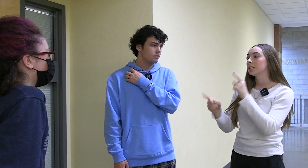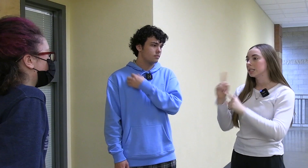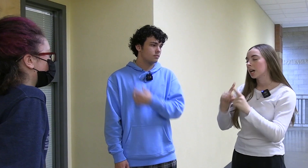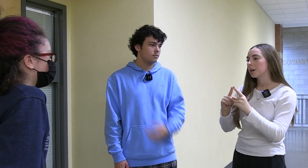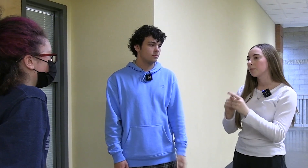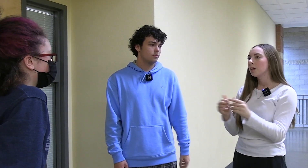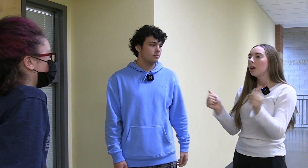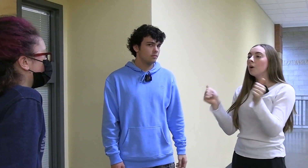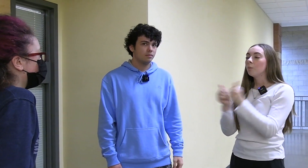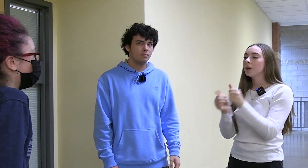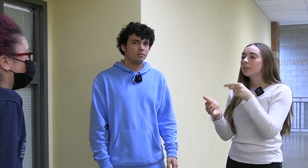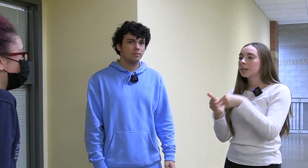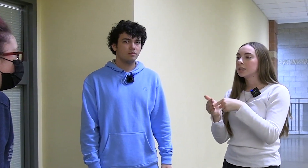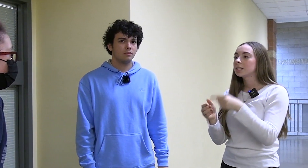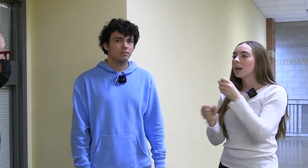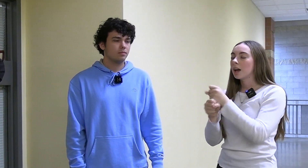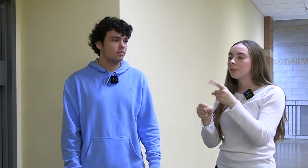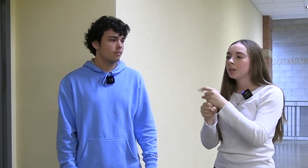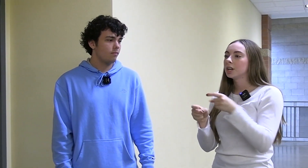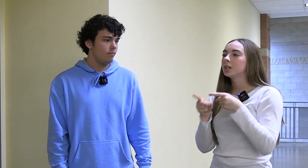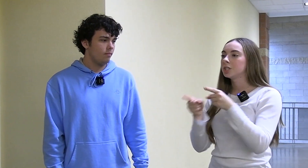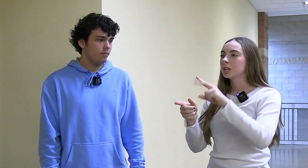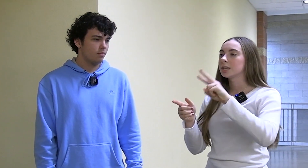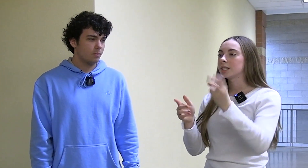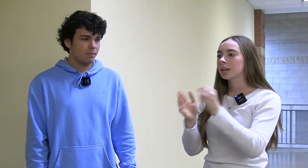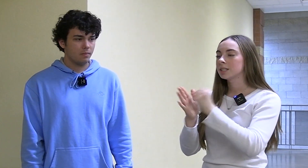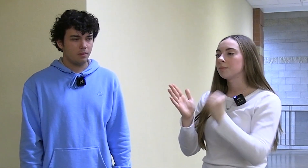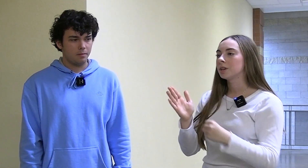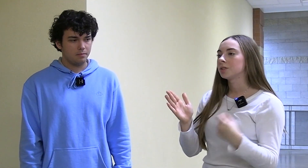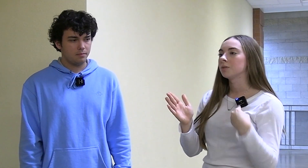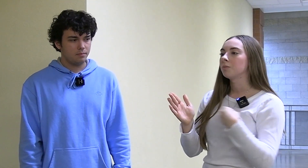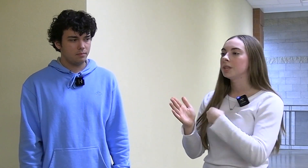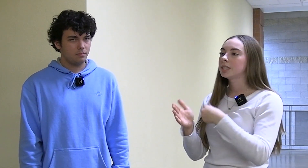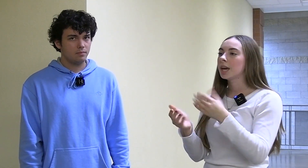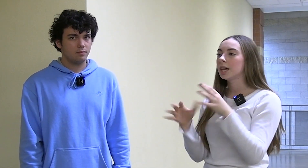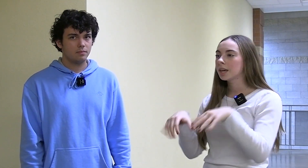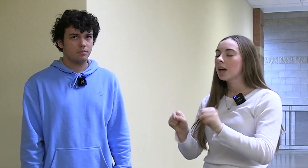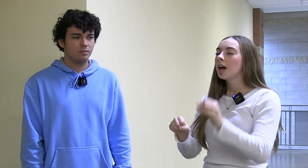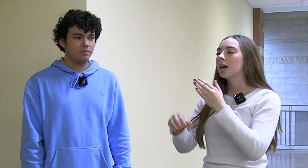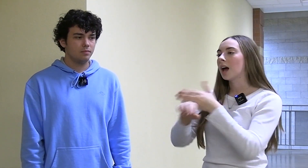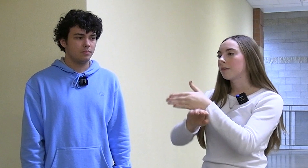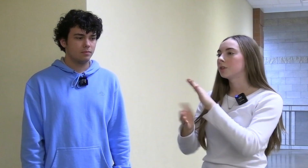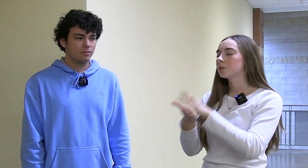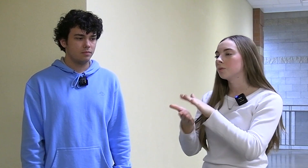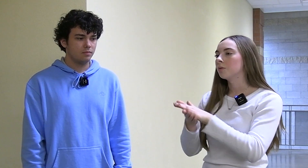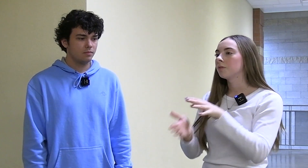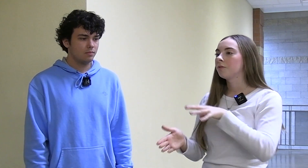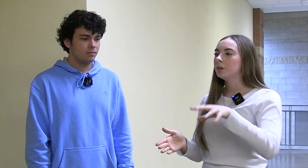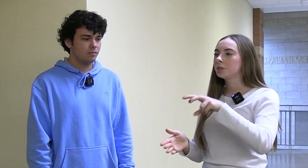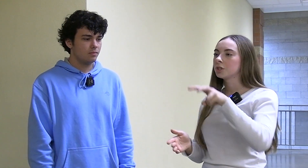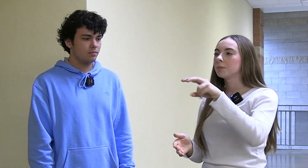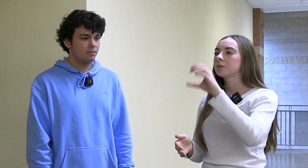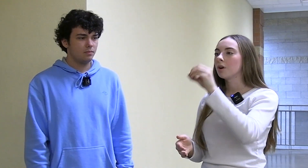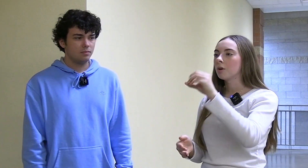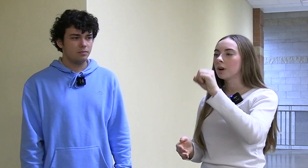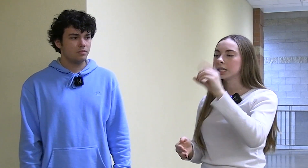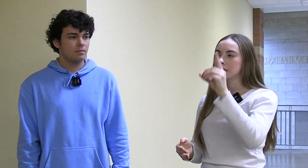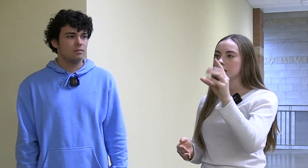in time with this every year during second semester we take an after-school field trip to OSD